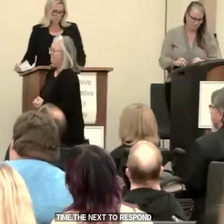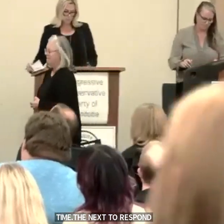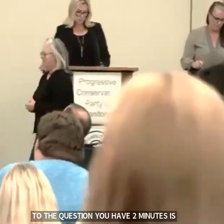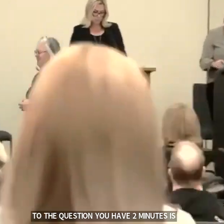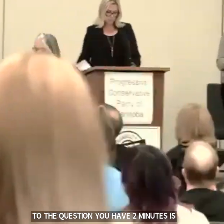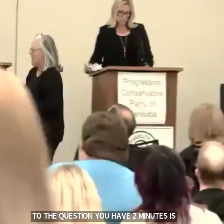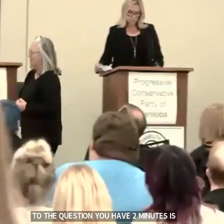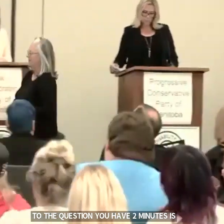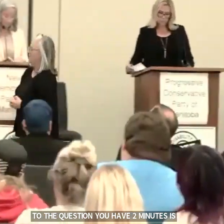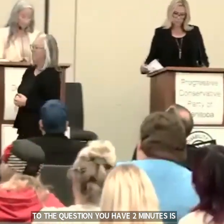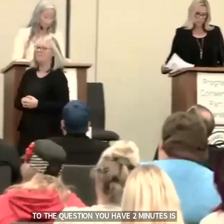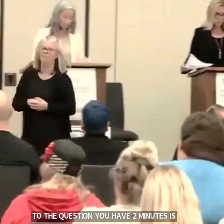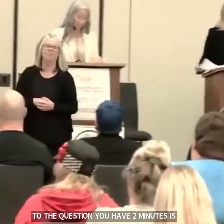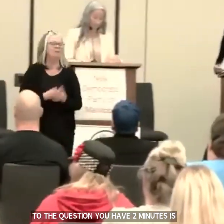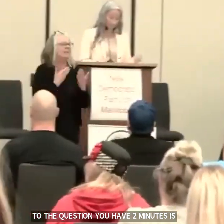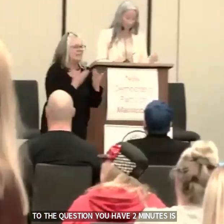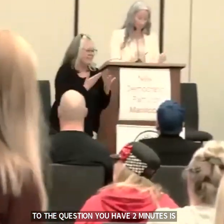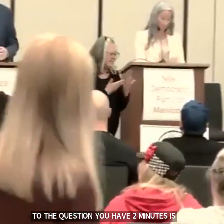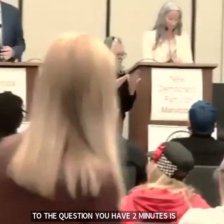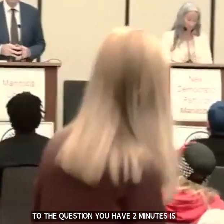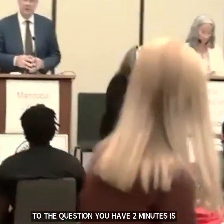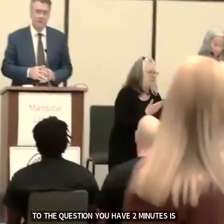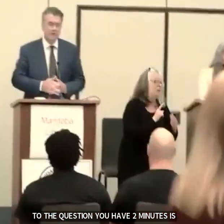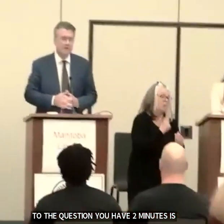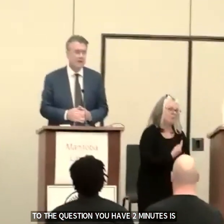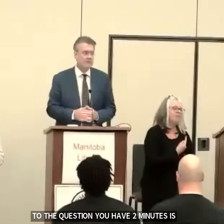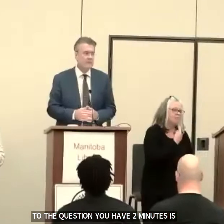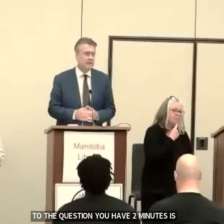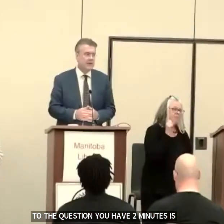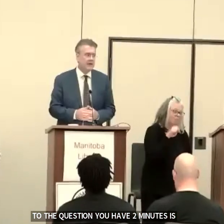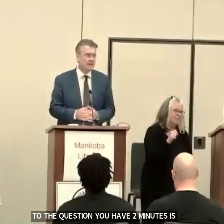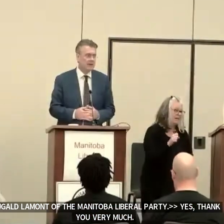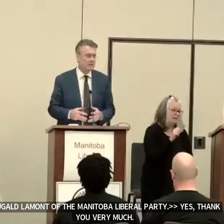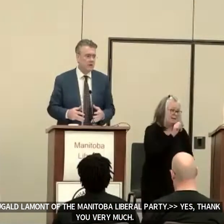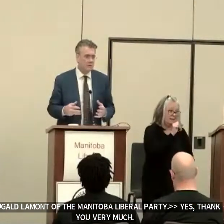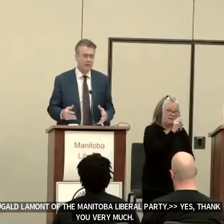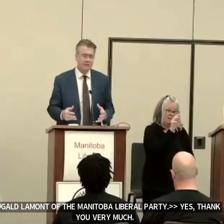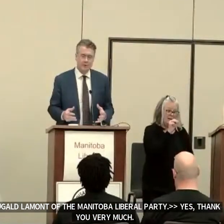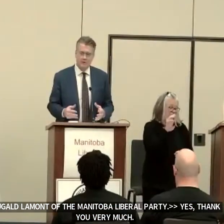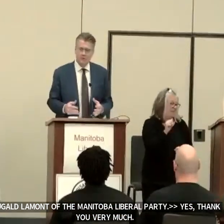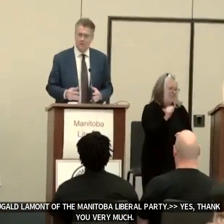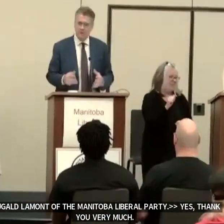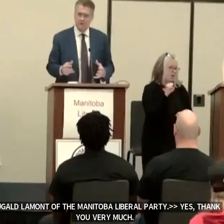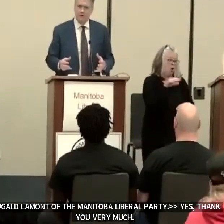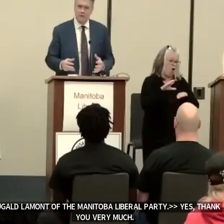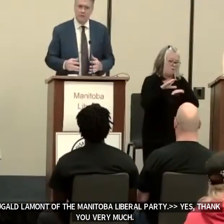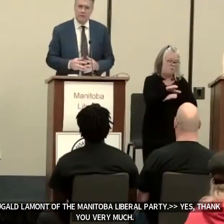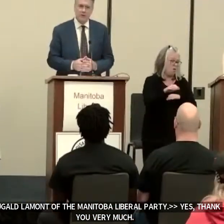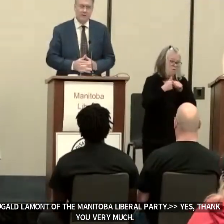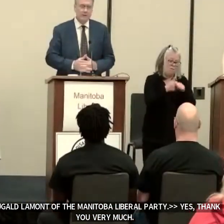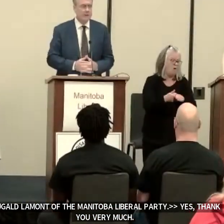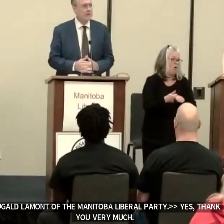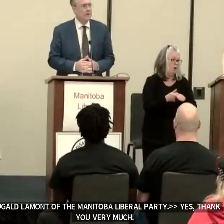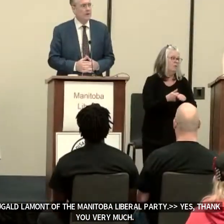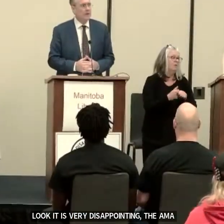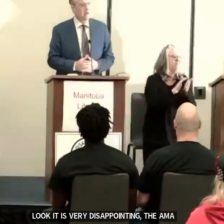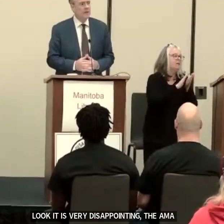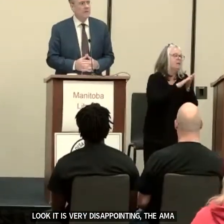Look, it is very disappointing. The AMA has not been enforced and it's also been